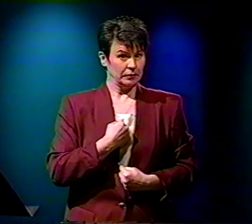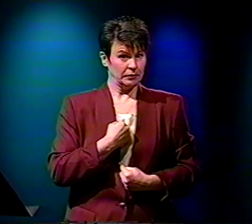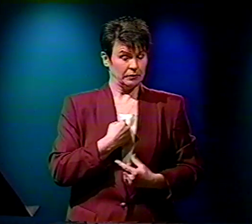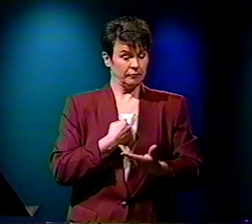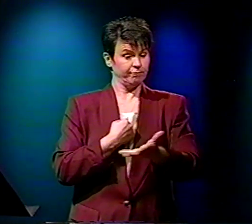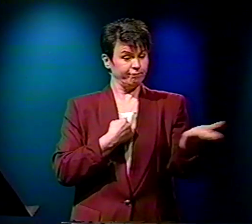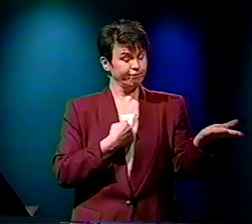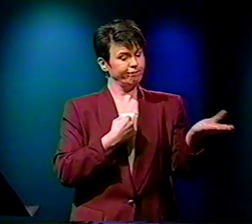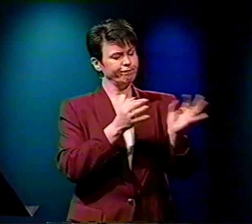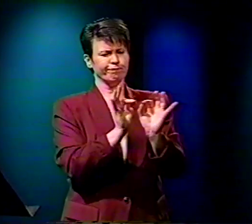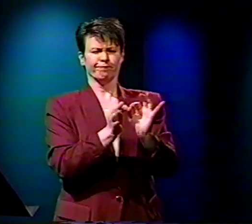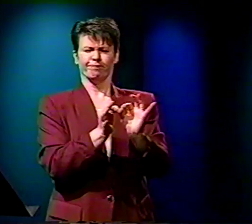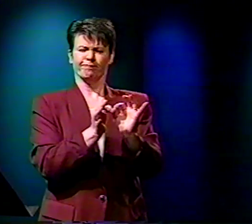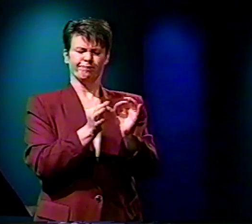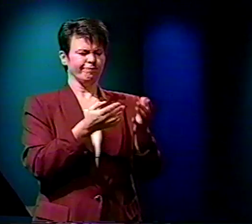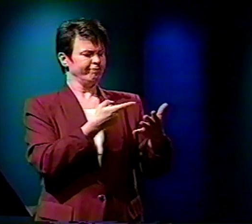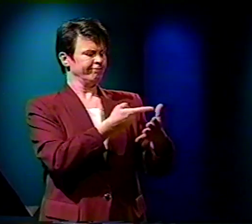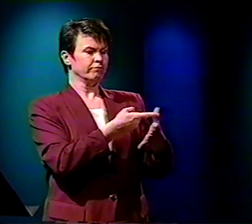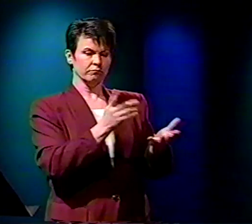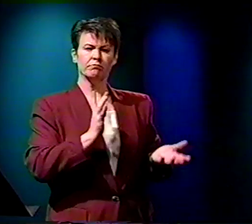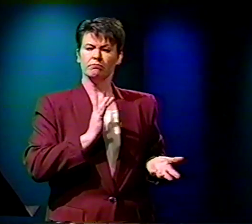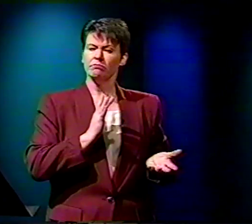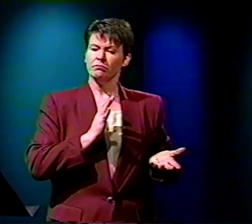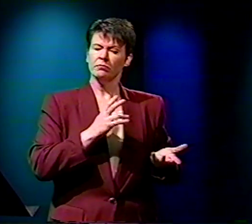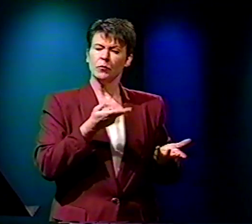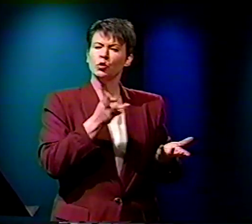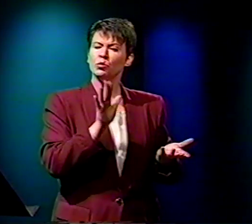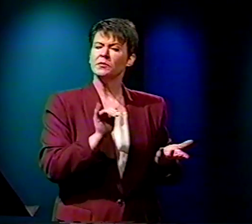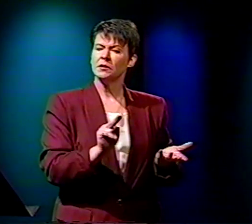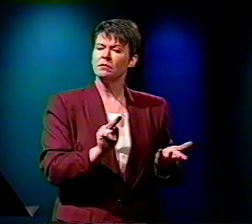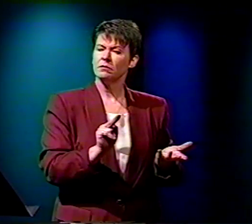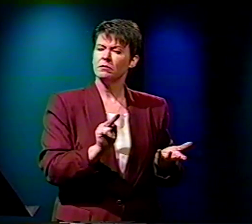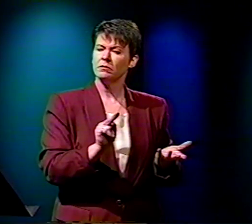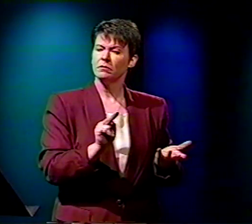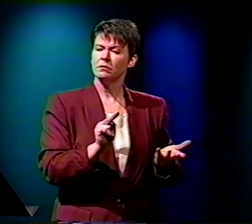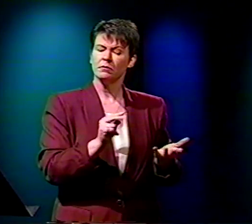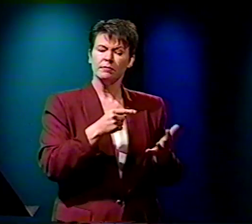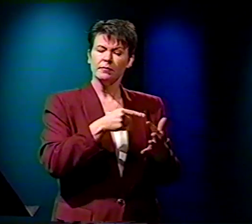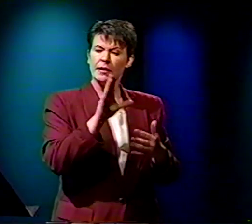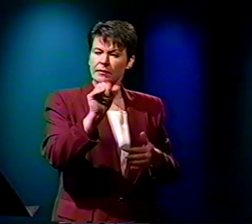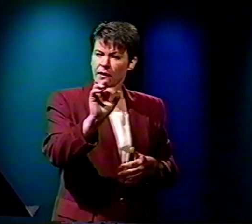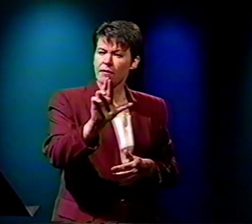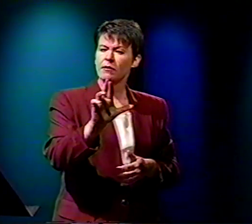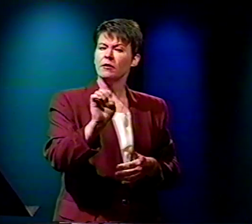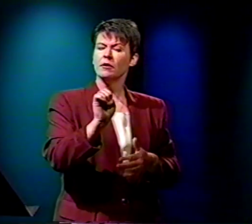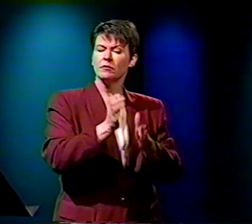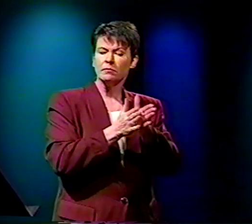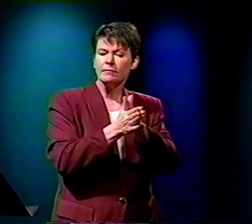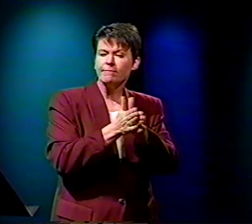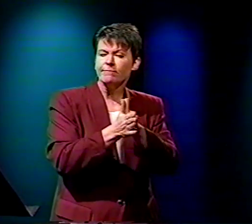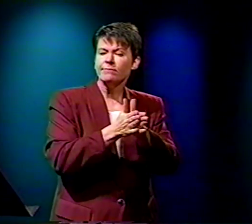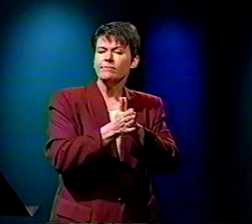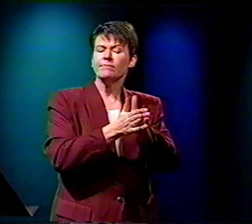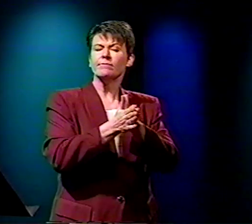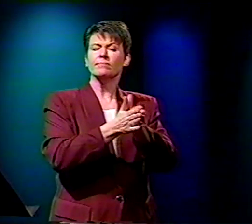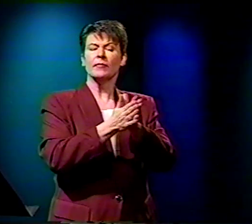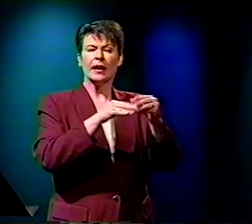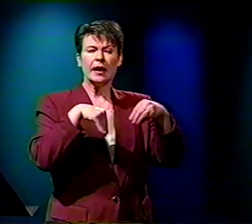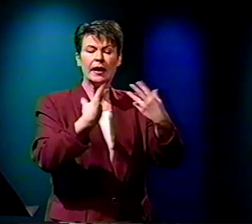for me, on one hand, interpreting services, you know, is wonderful. Interpreters are